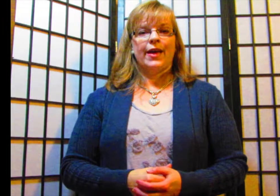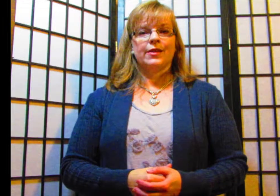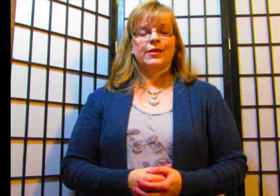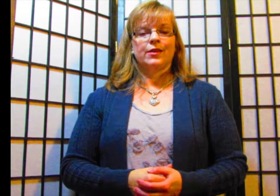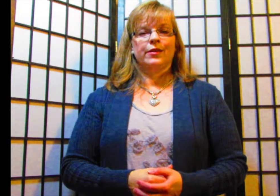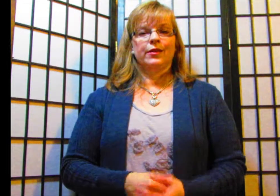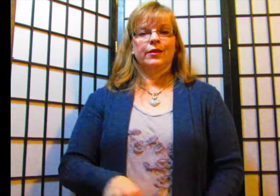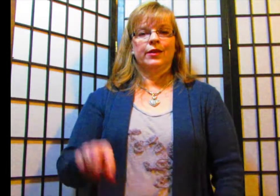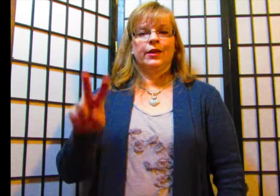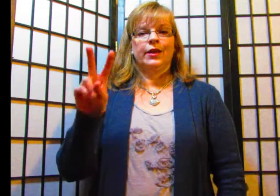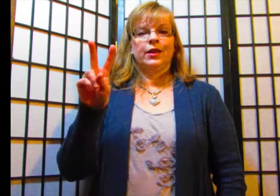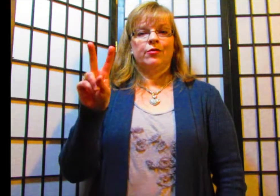Vet.